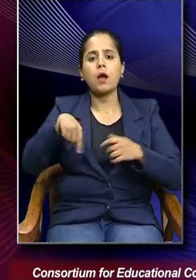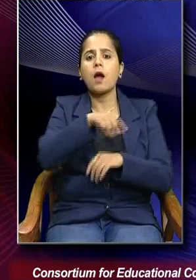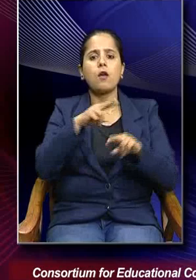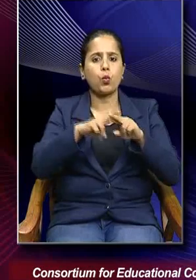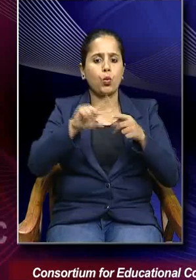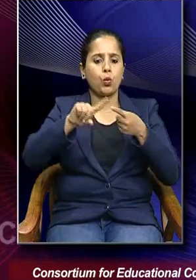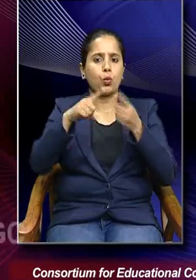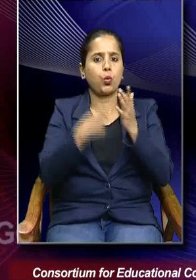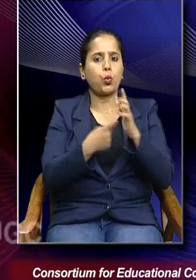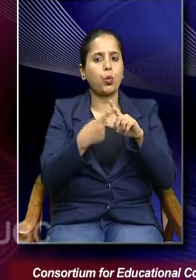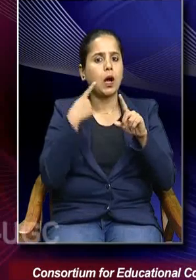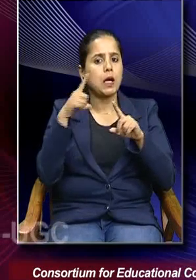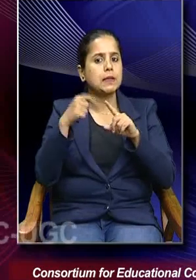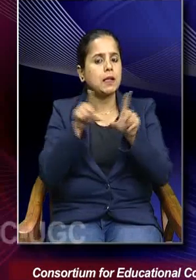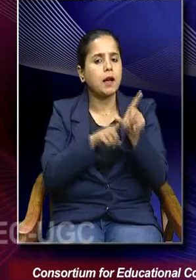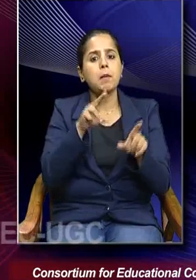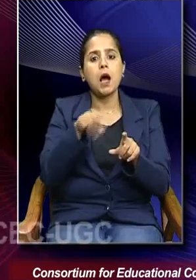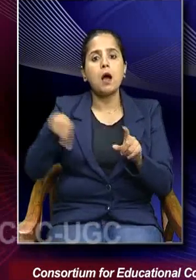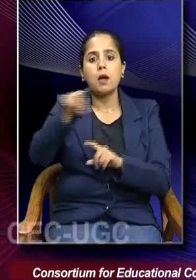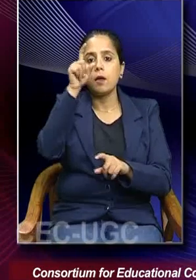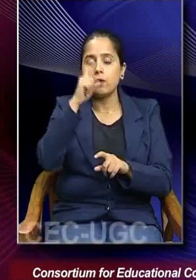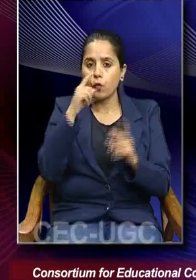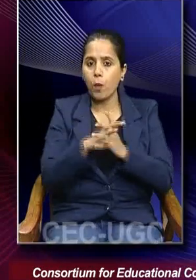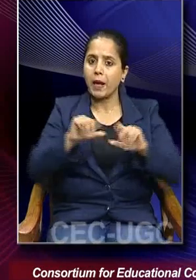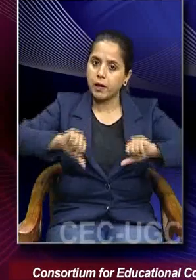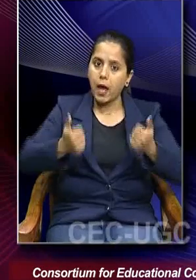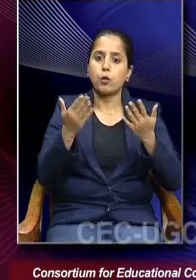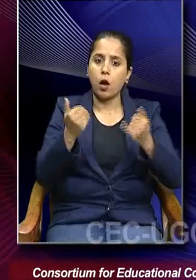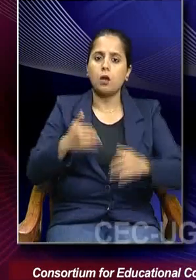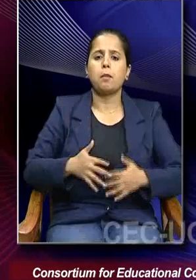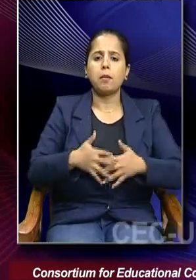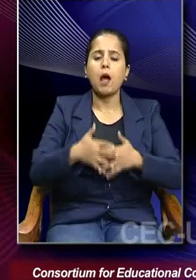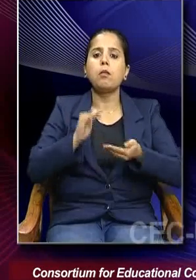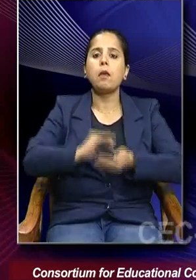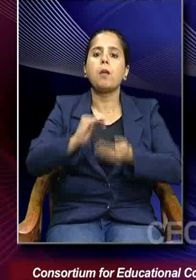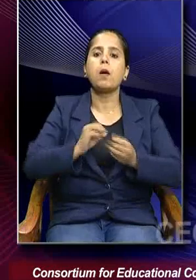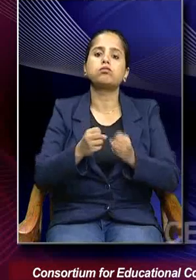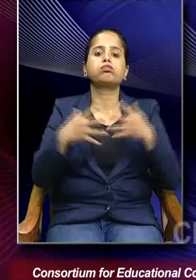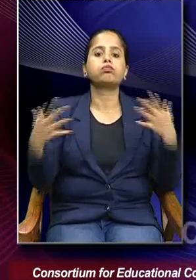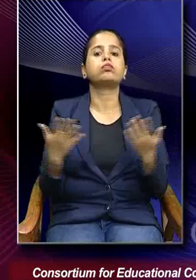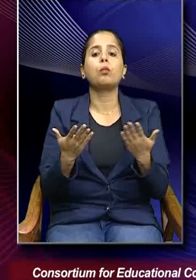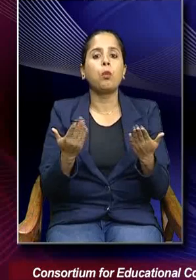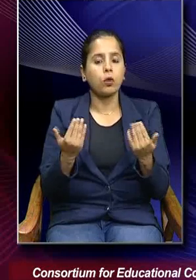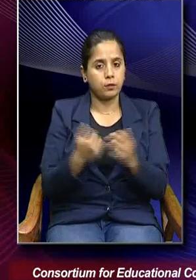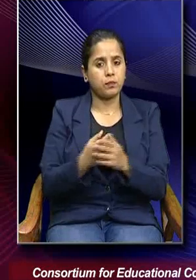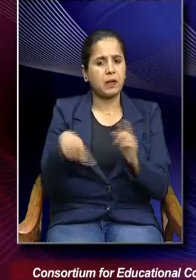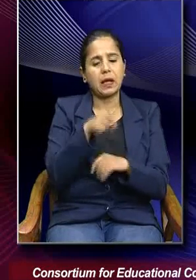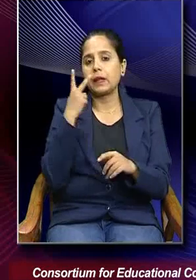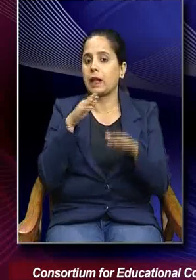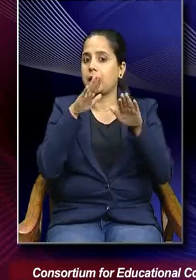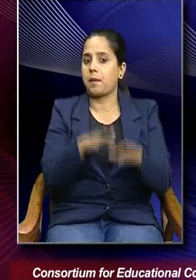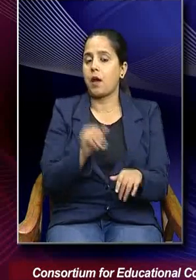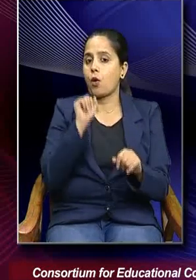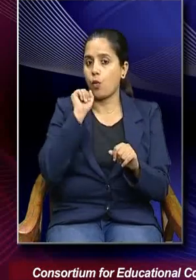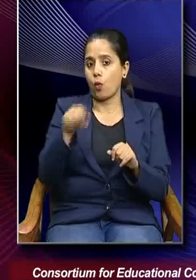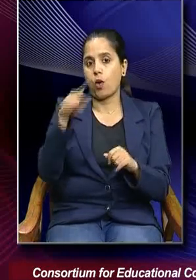of females to produce healthy offspring in abundance. So, it is kind of depends on